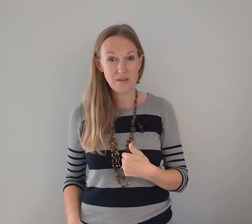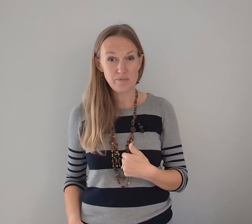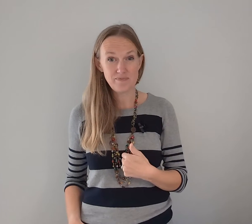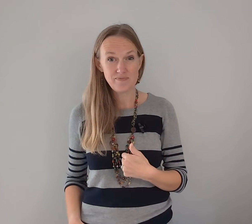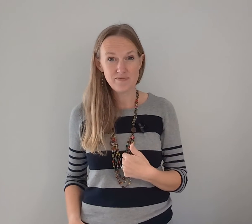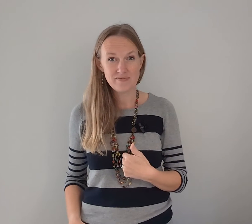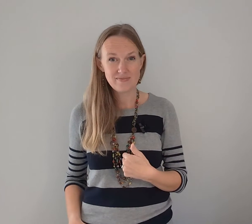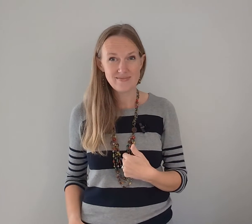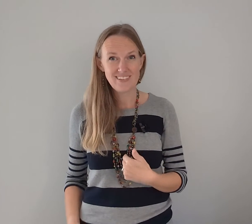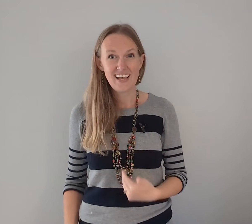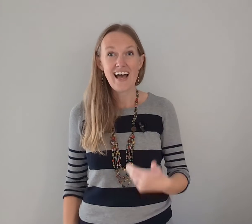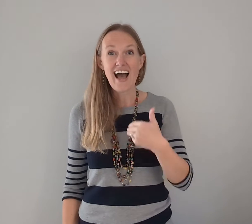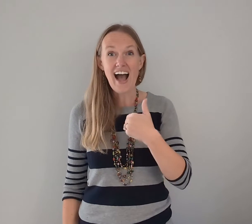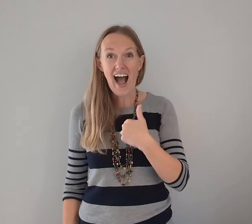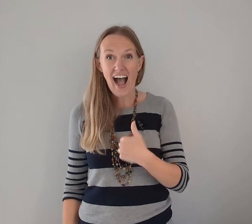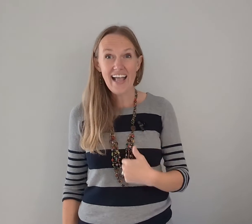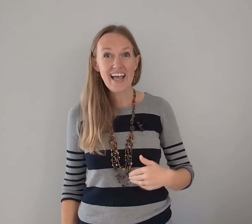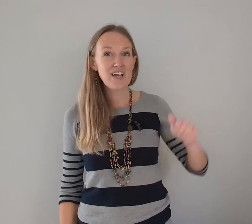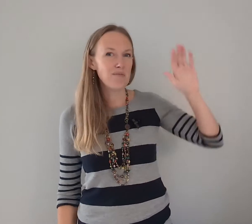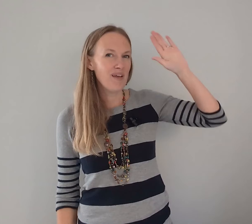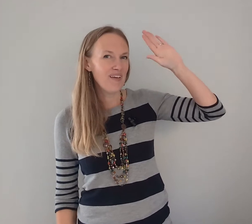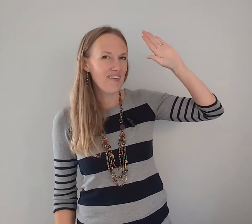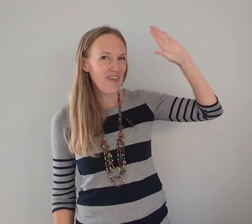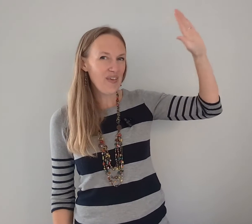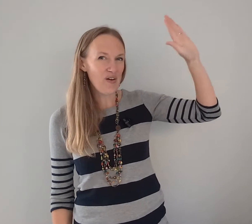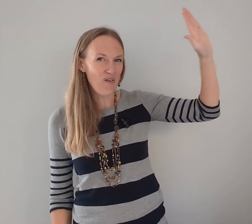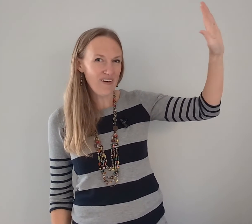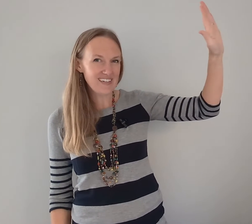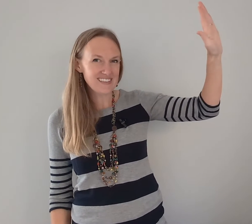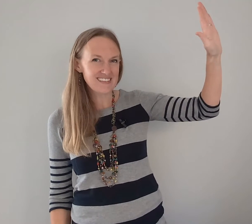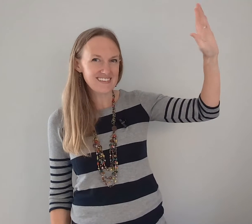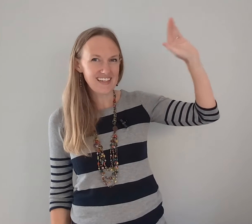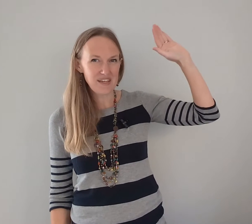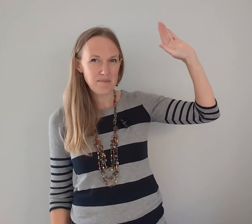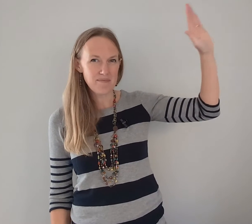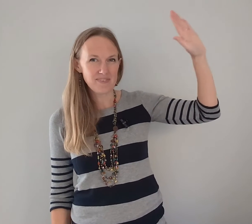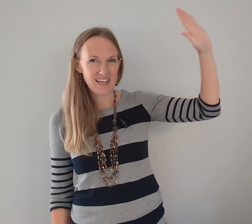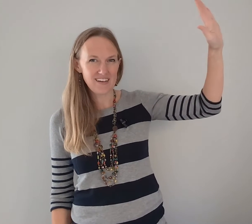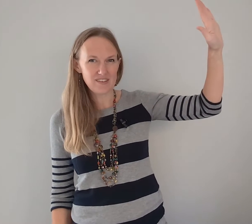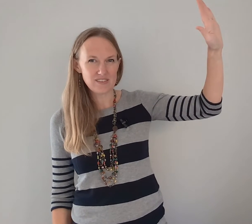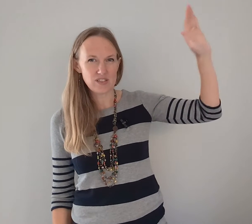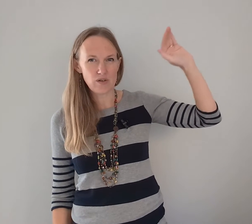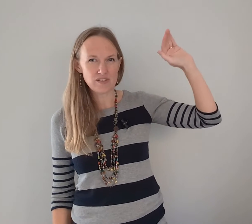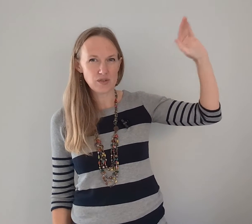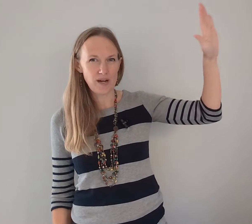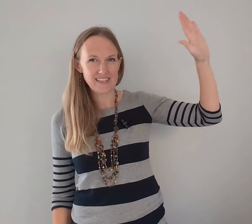am. I am yours. Kind